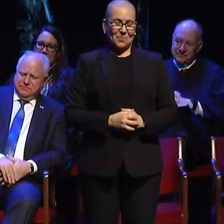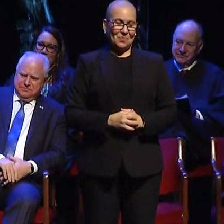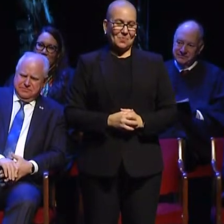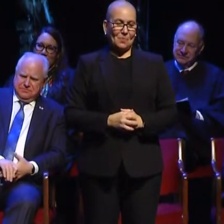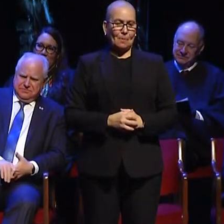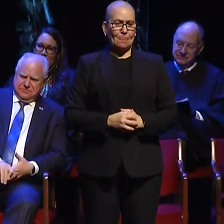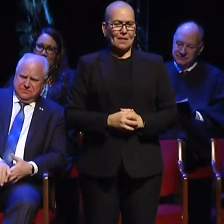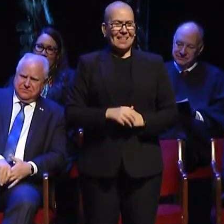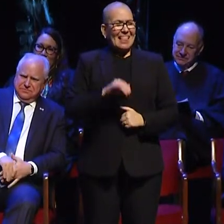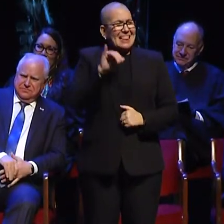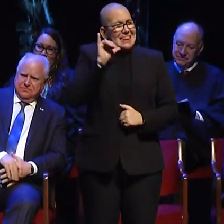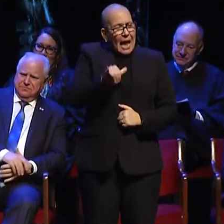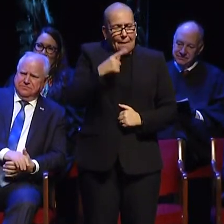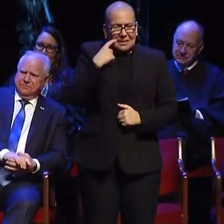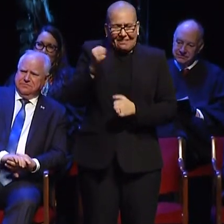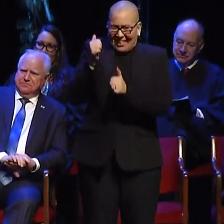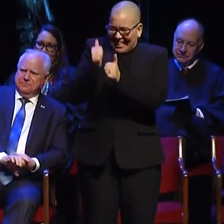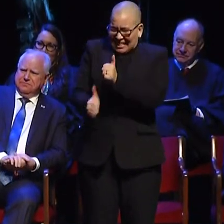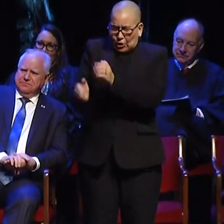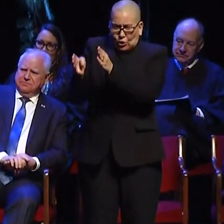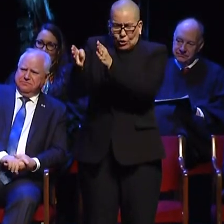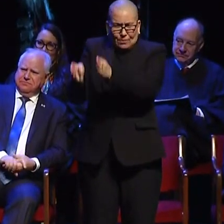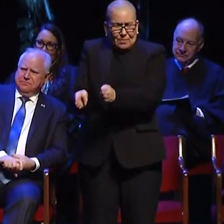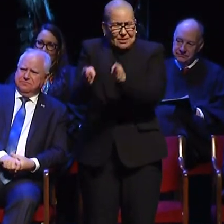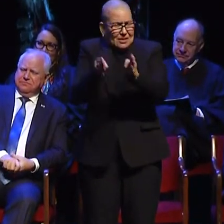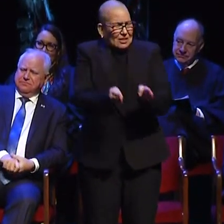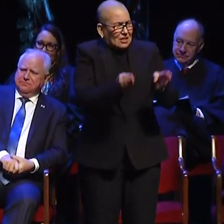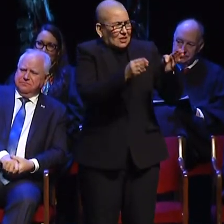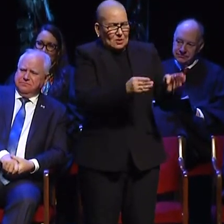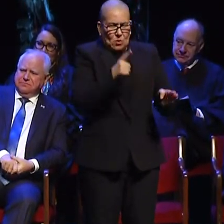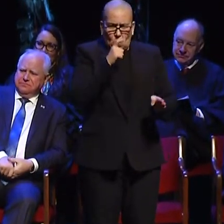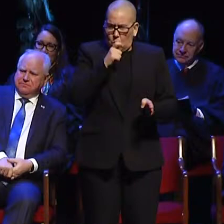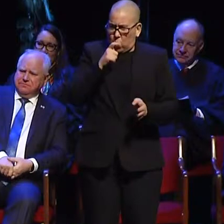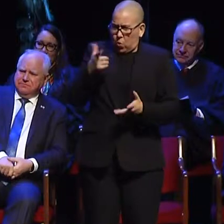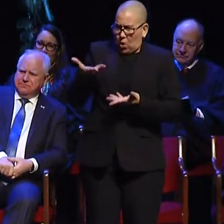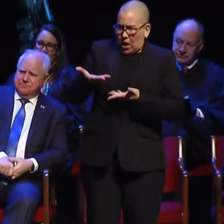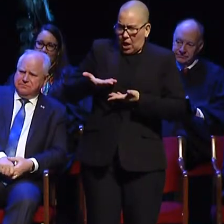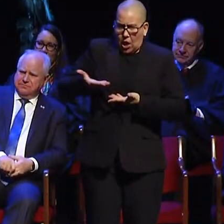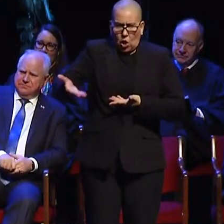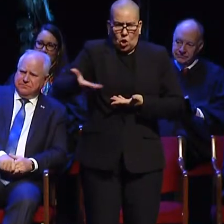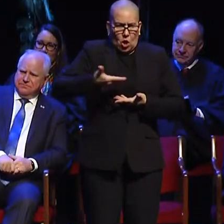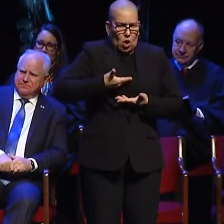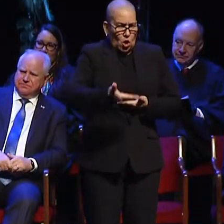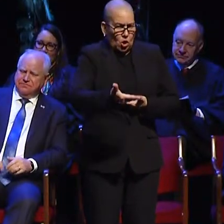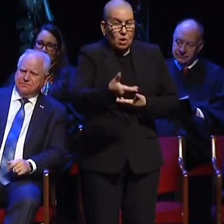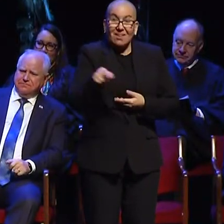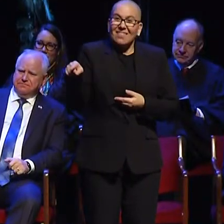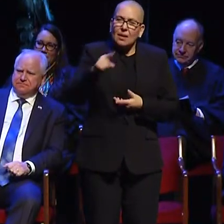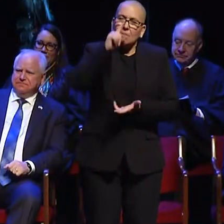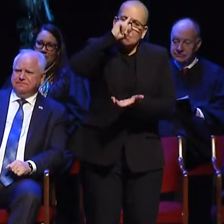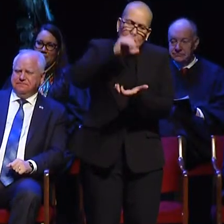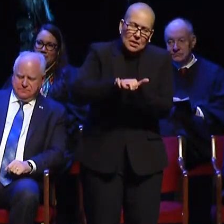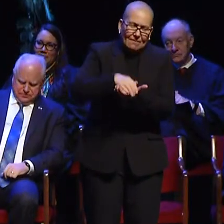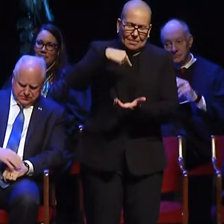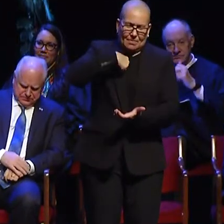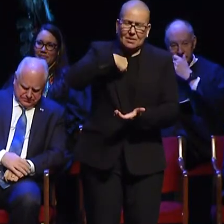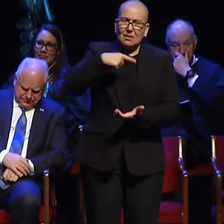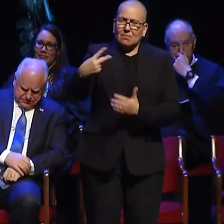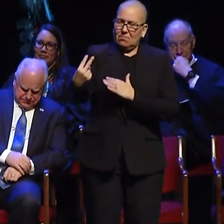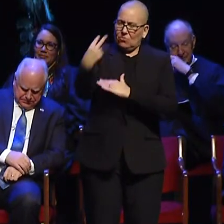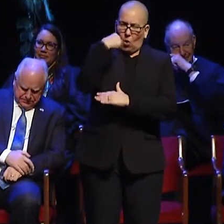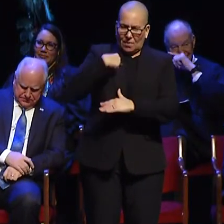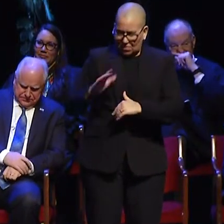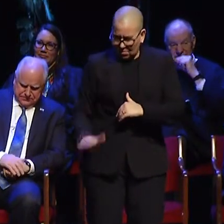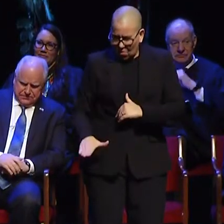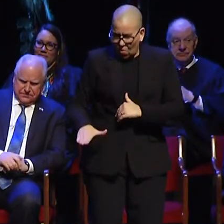Because of everyone who has hired me and taken a chance on me, taken me under their wing and taught me and believed in me,